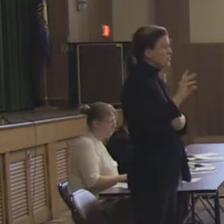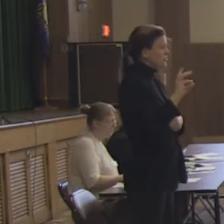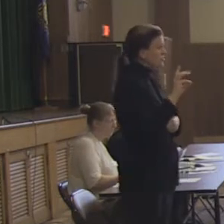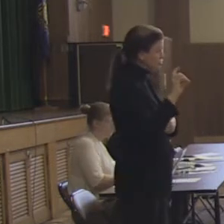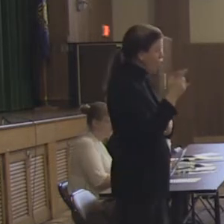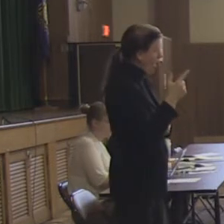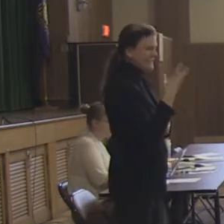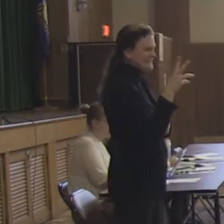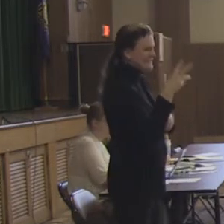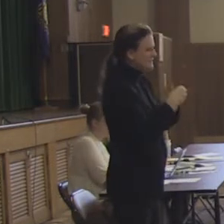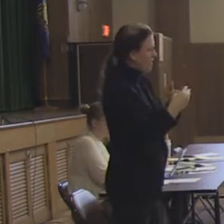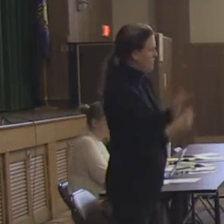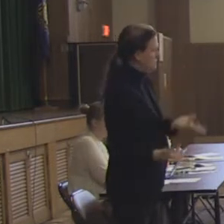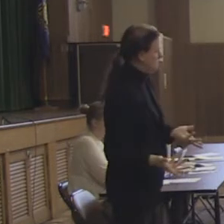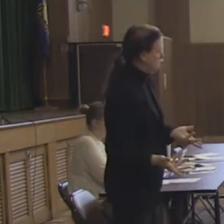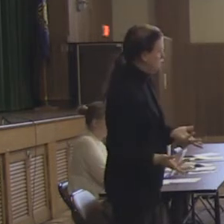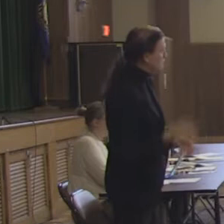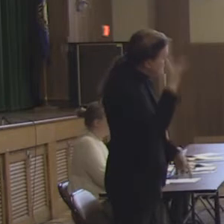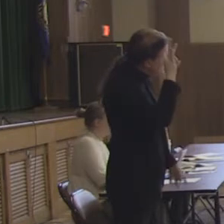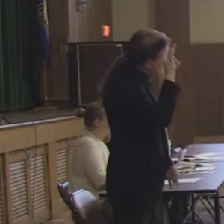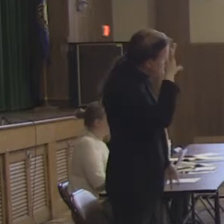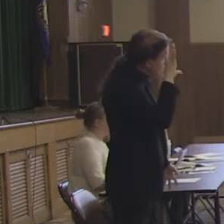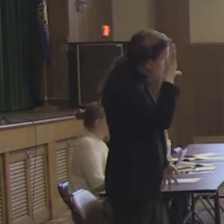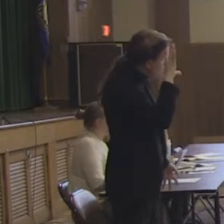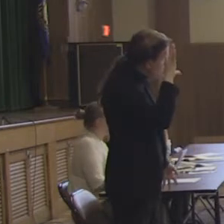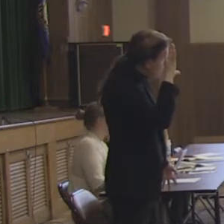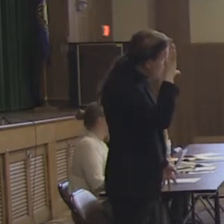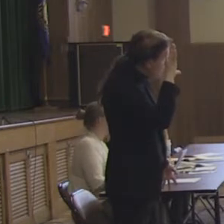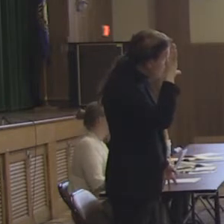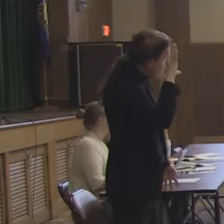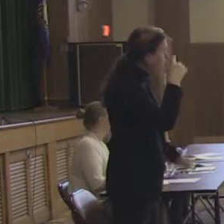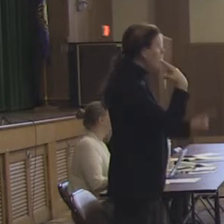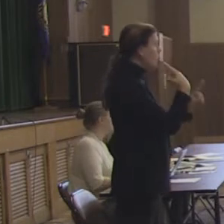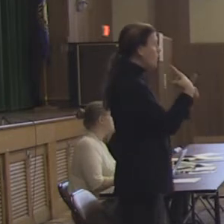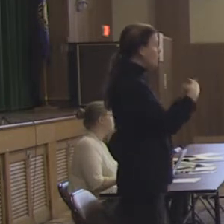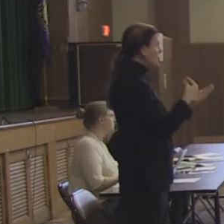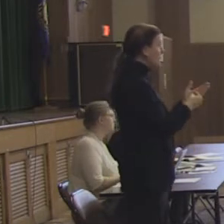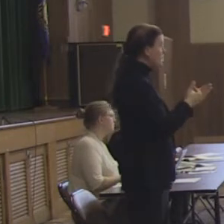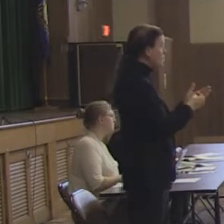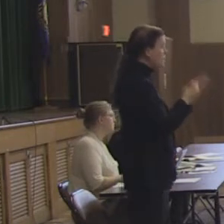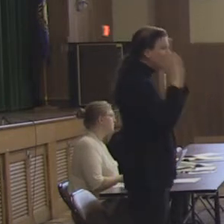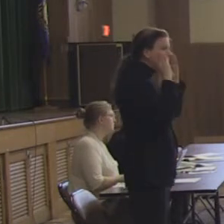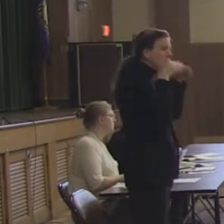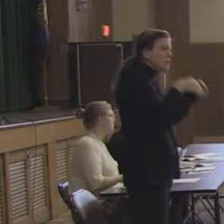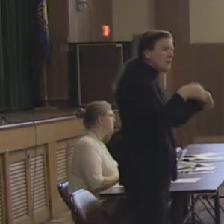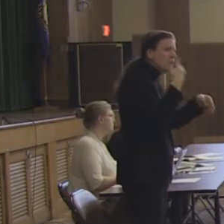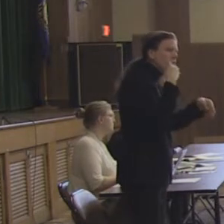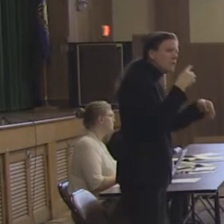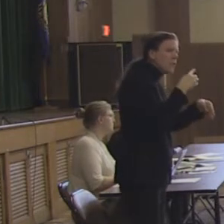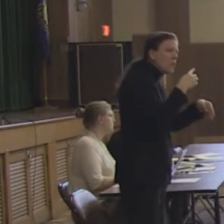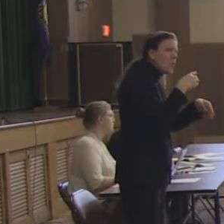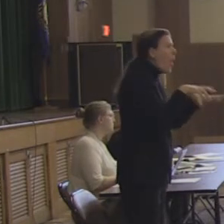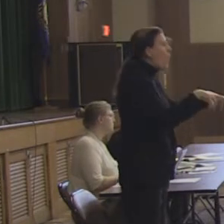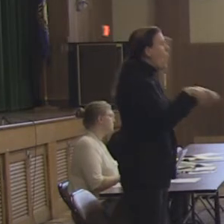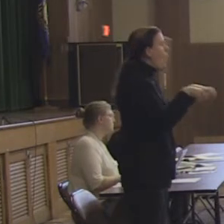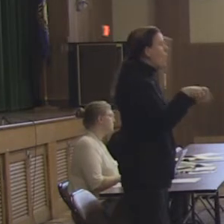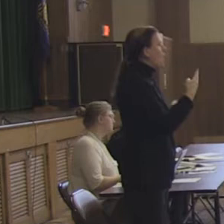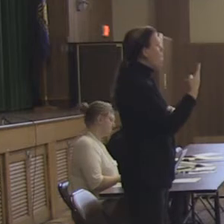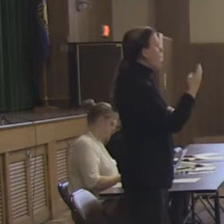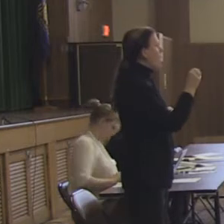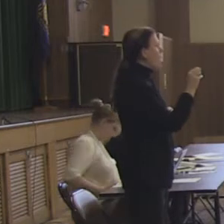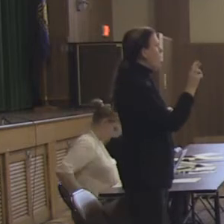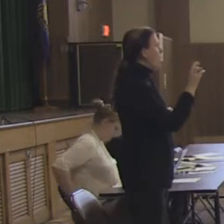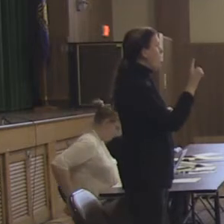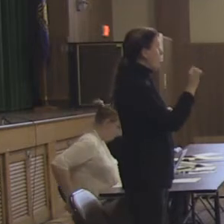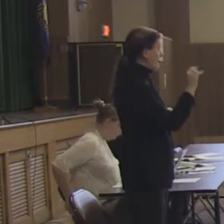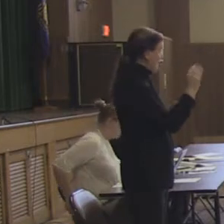I'd also like to mention that there's not enough resources being devoted to hoarding. Hoarding is an issue in our society that